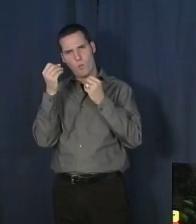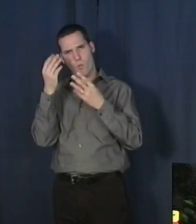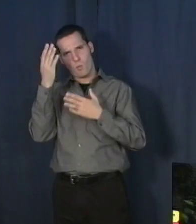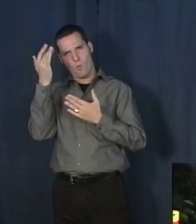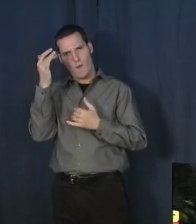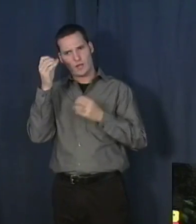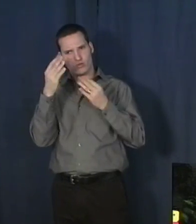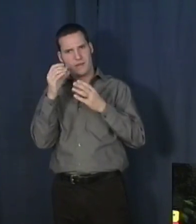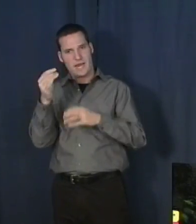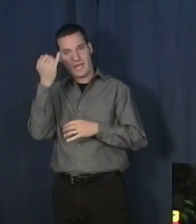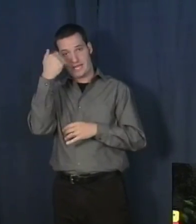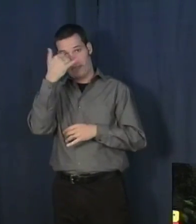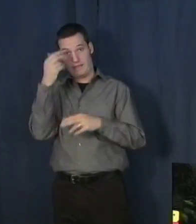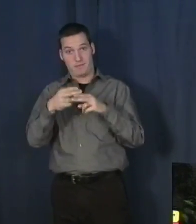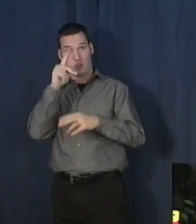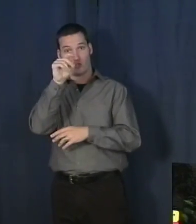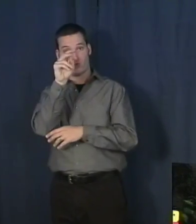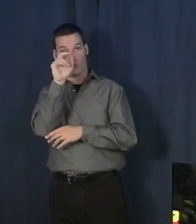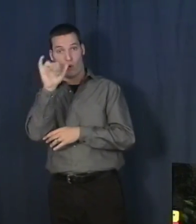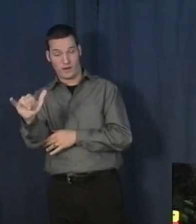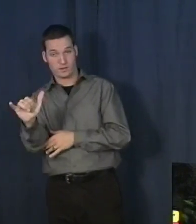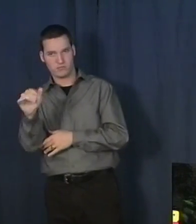way, do you know why so many Italians are named Tony?